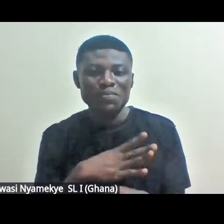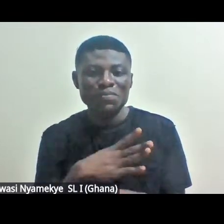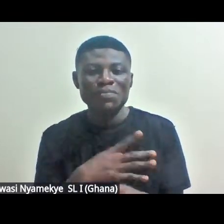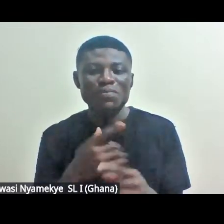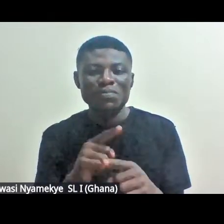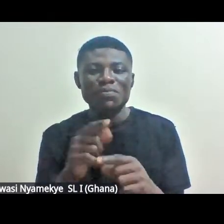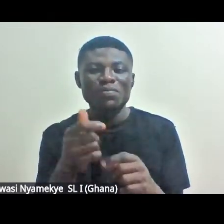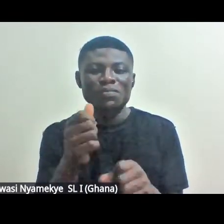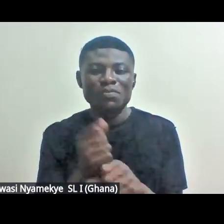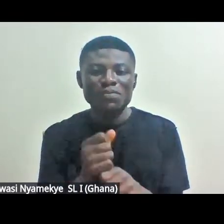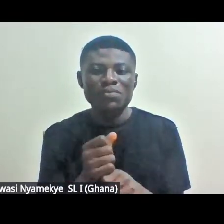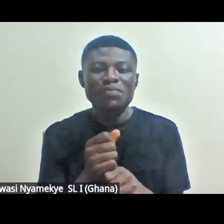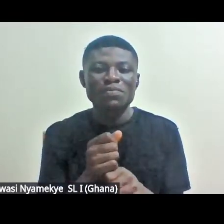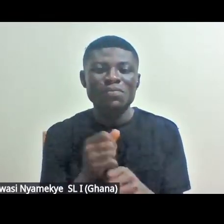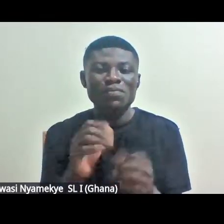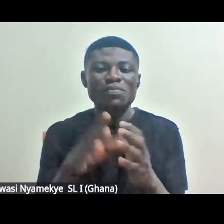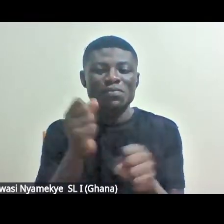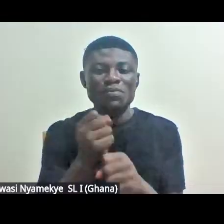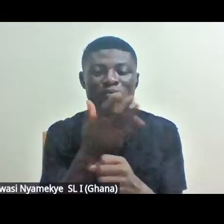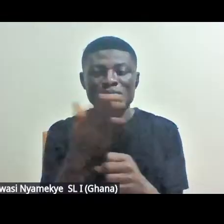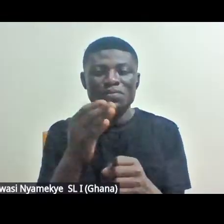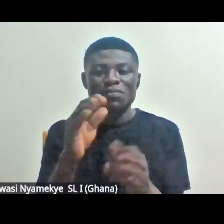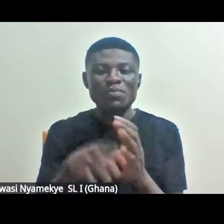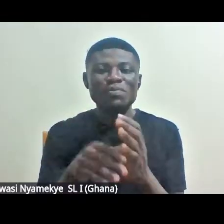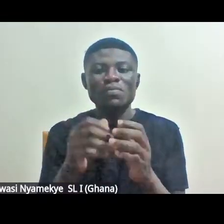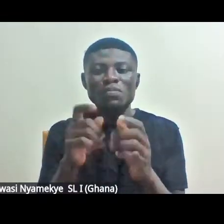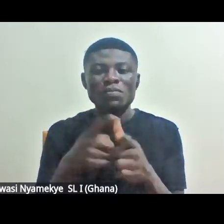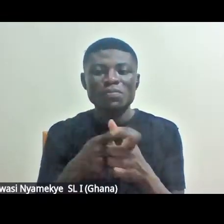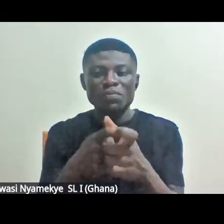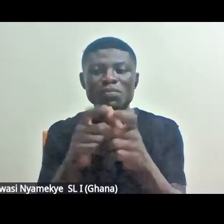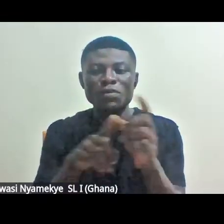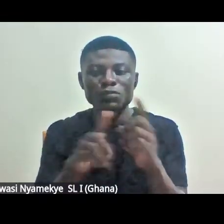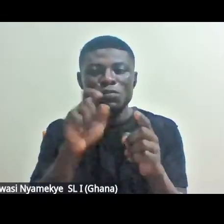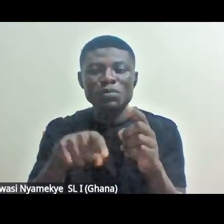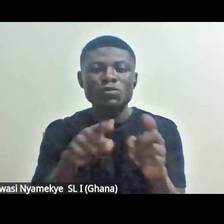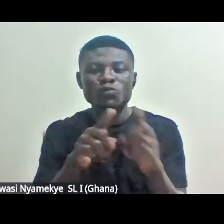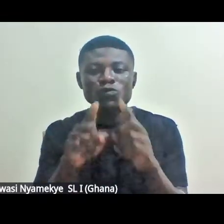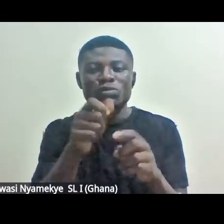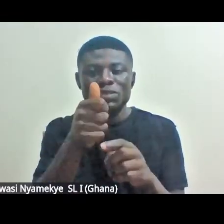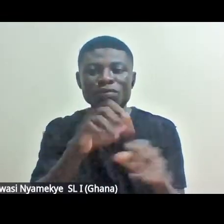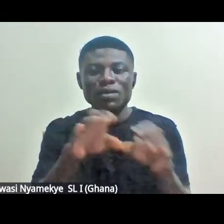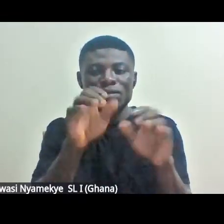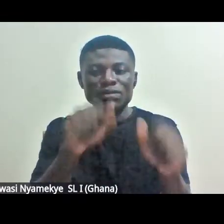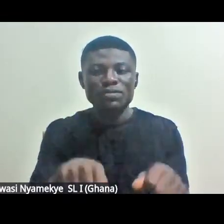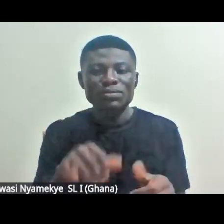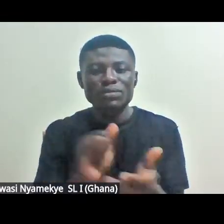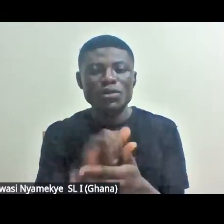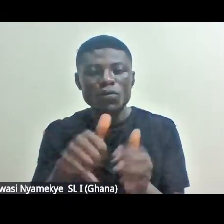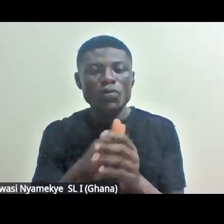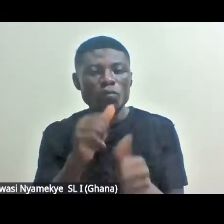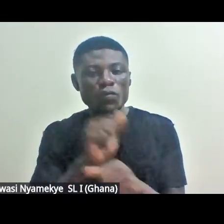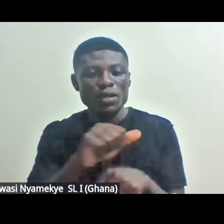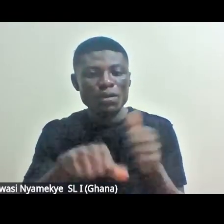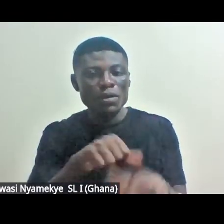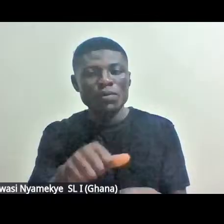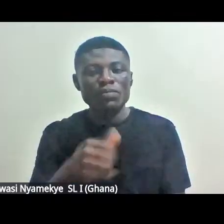your thing, you get to run. You get to do it. You can do it by yourself, and that's what this is about.